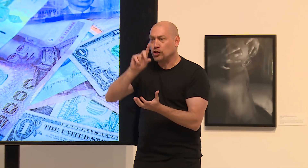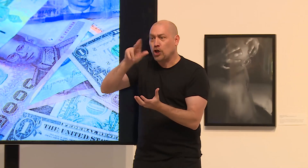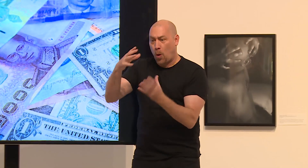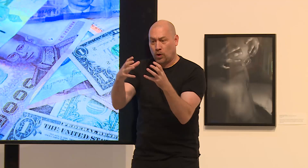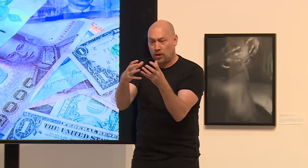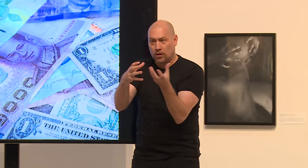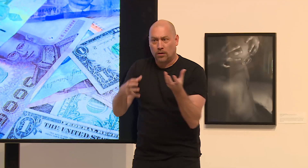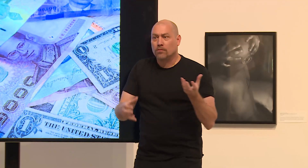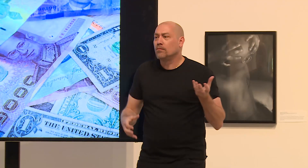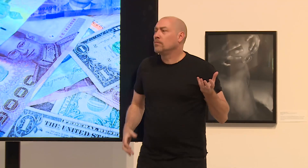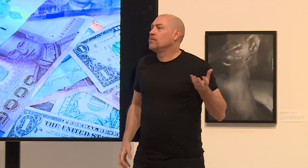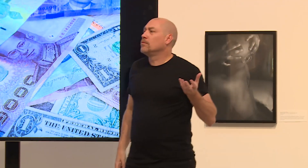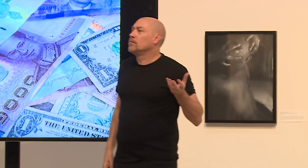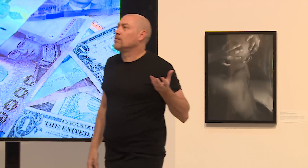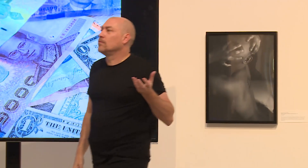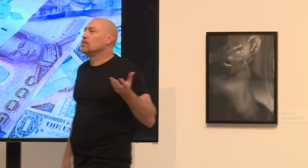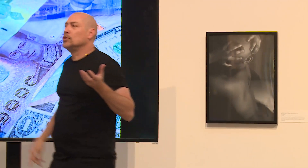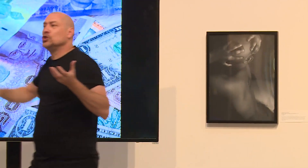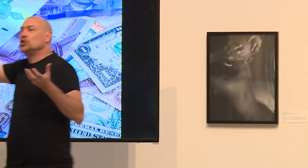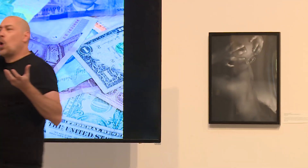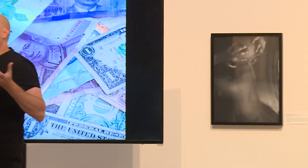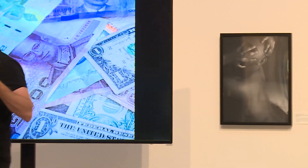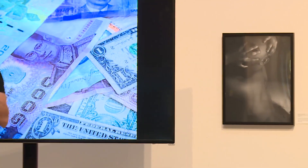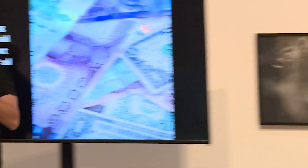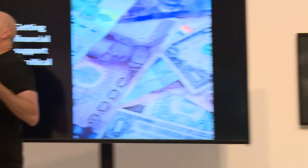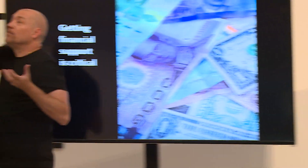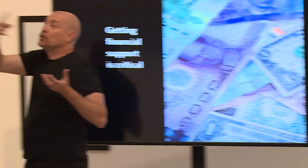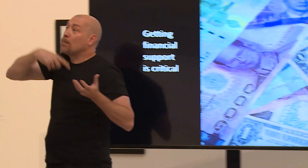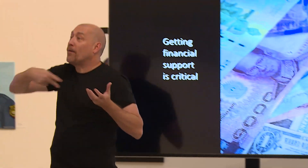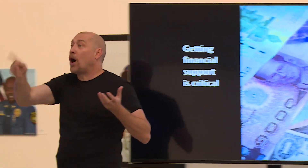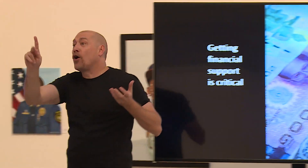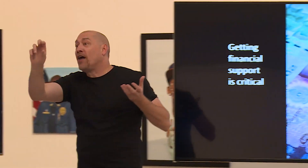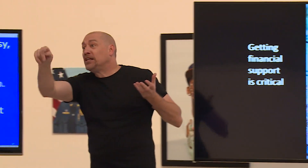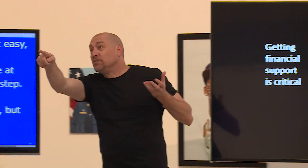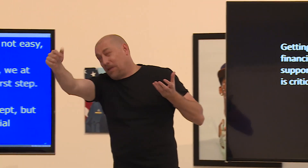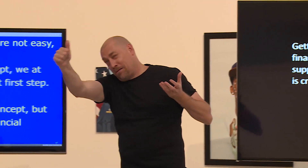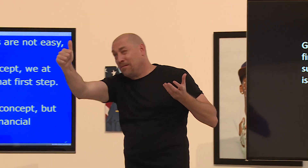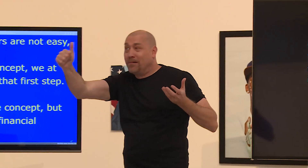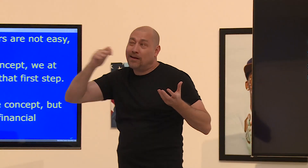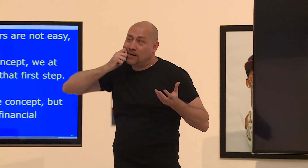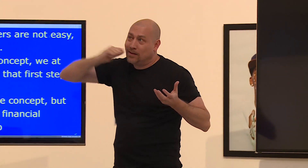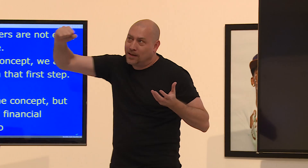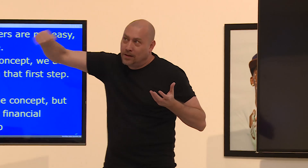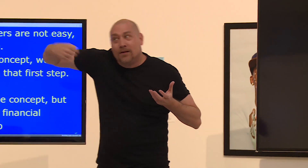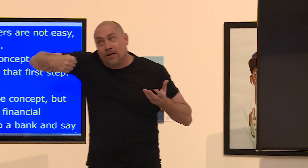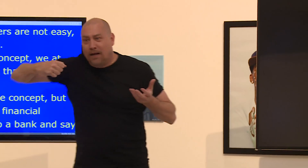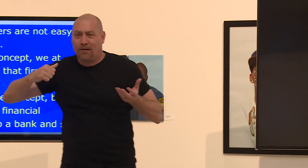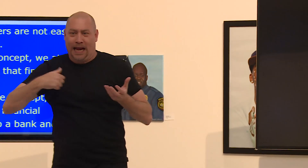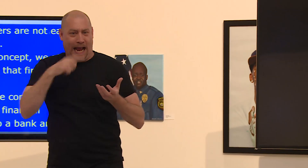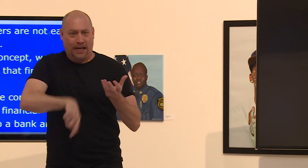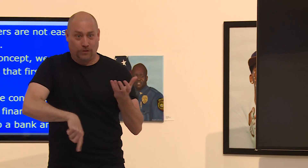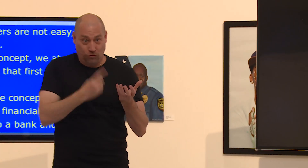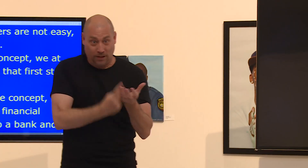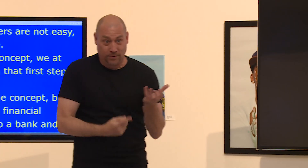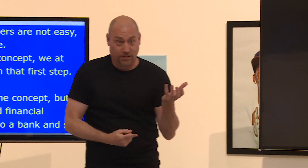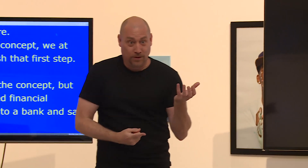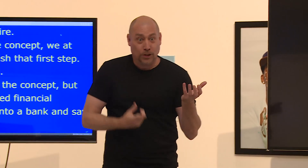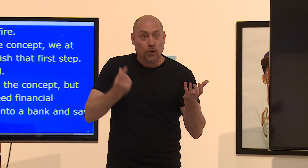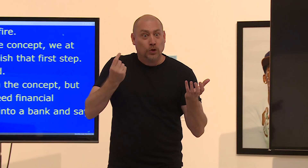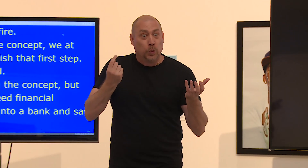We can't walk into a bank and say, hey, I got some dough here. Come on, work with me, right? You can't